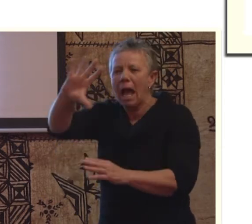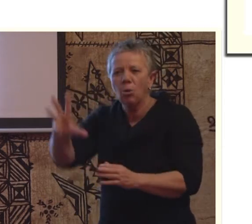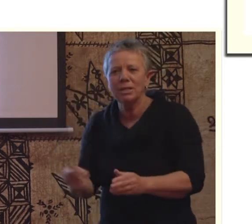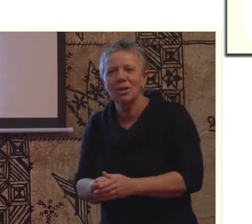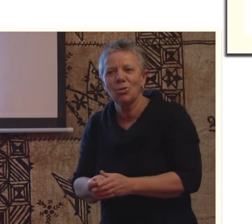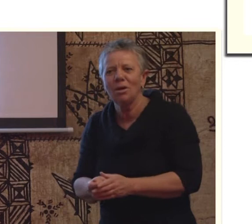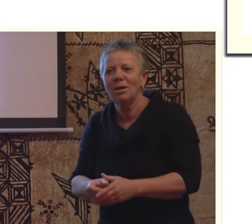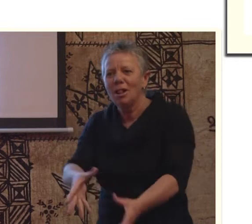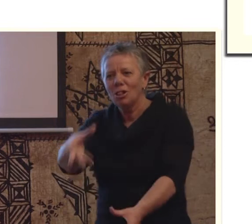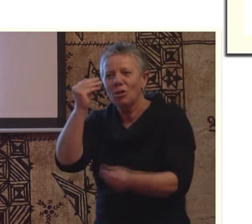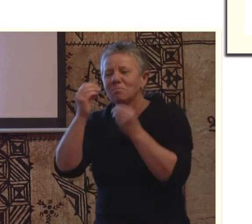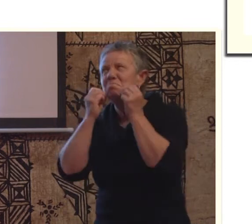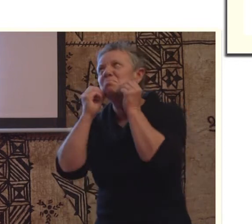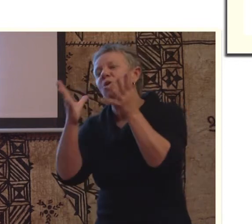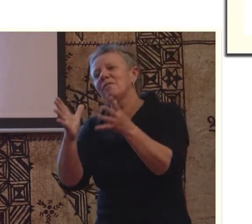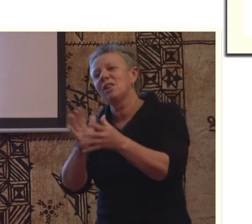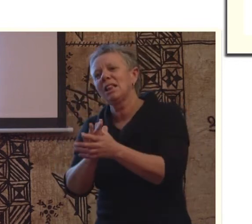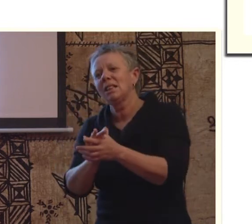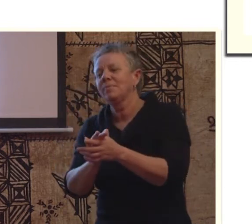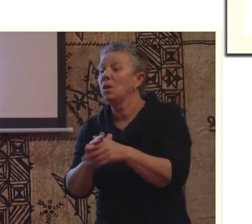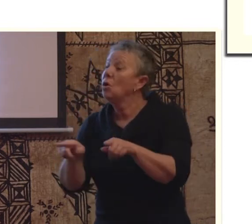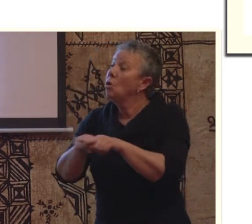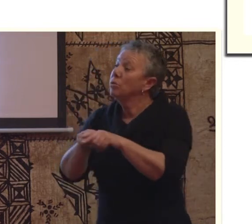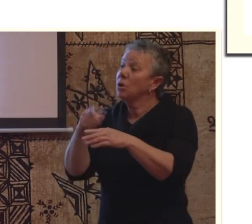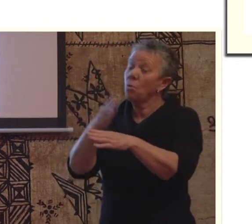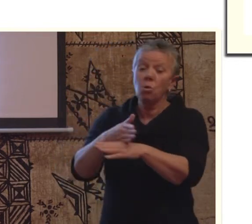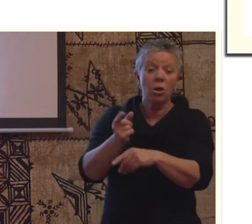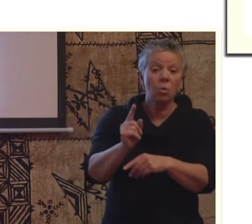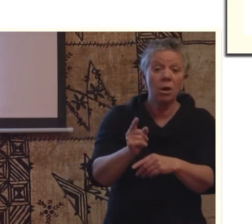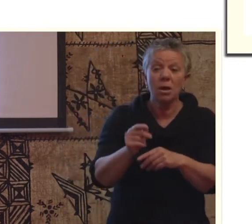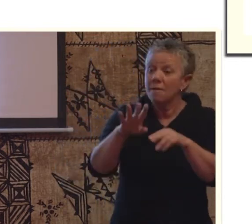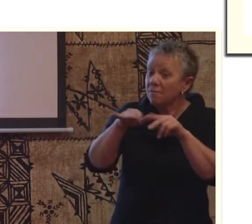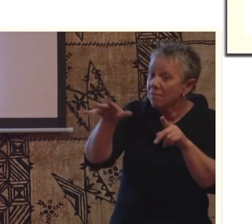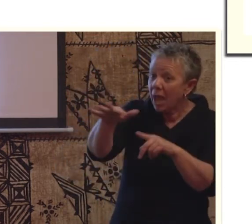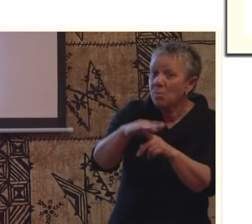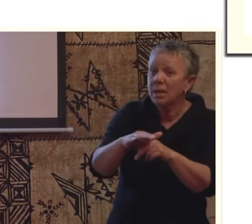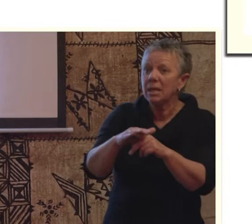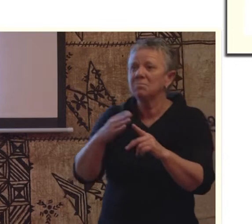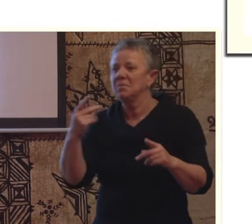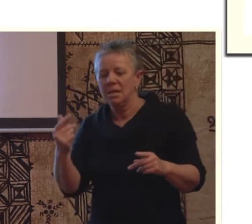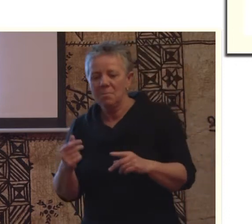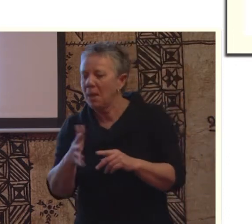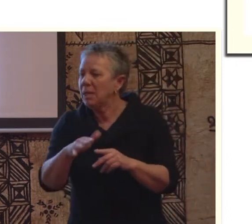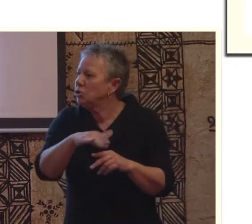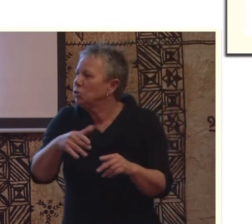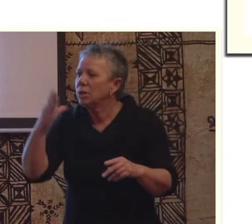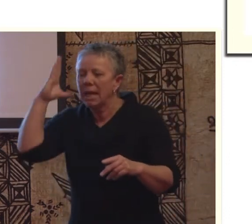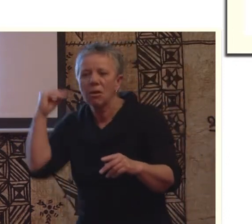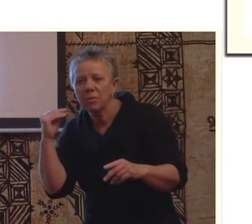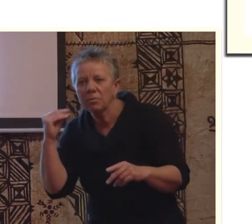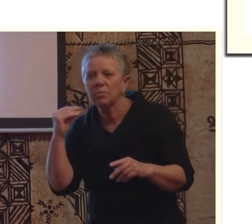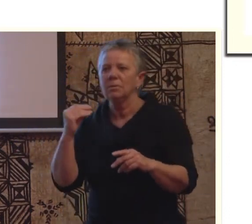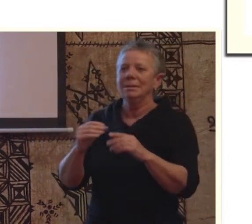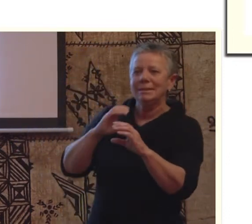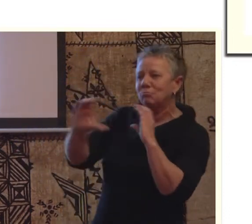I work a lot with whānau who have children with hearing impairment or have a communication difficulty, and we have a